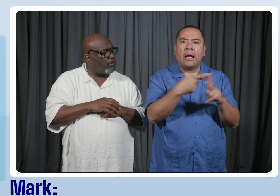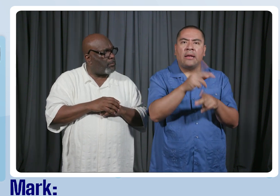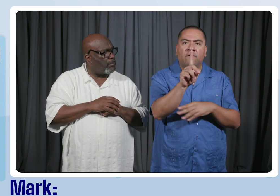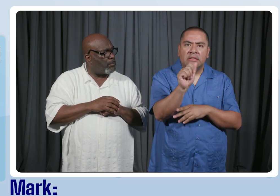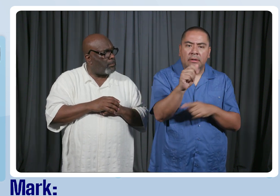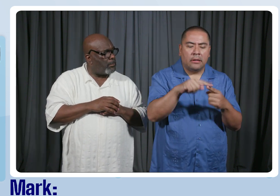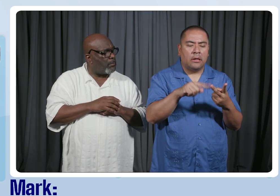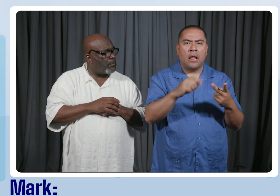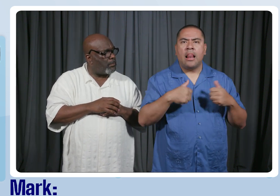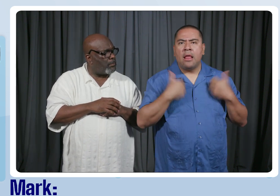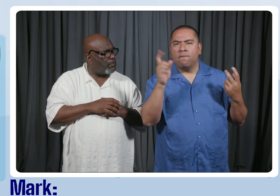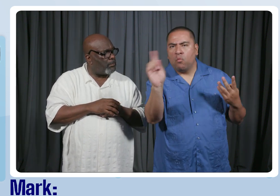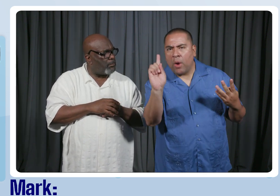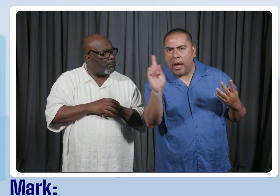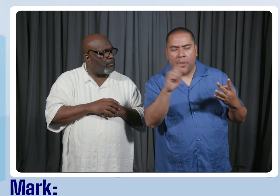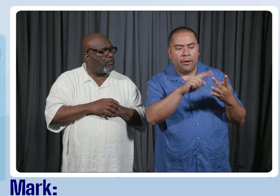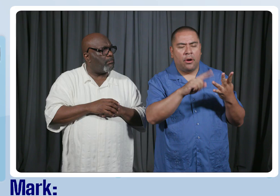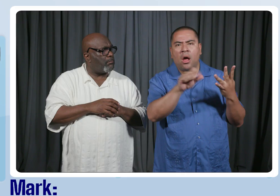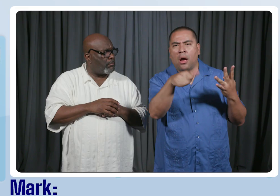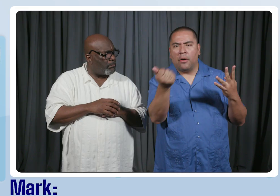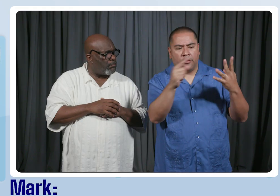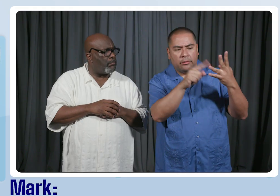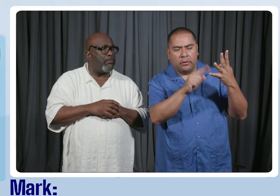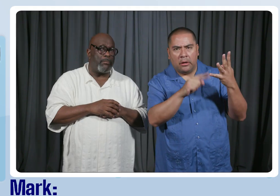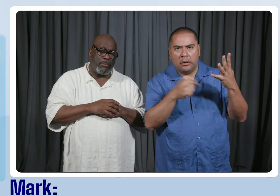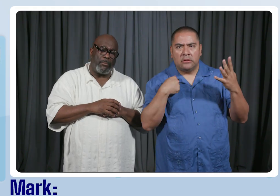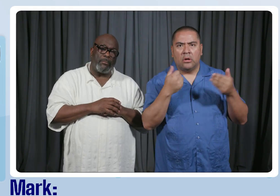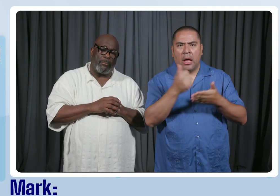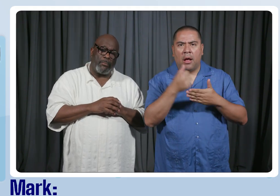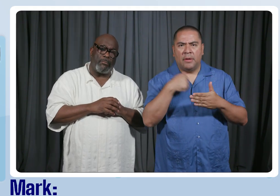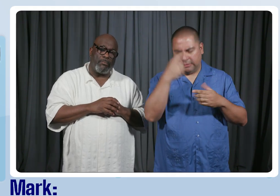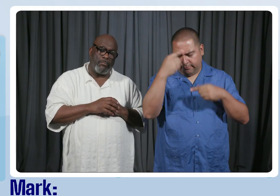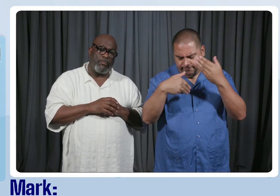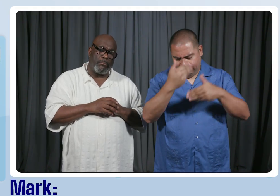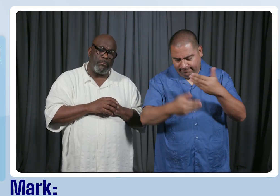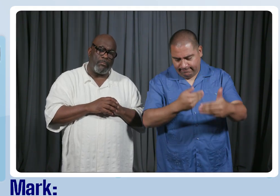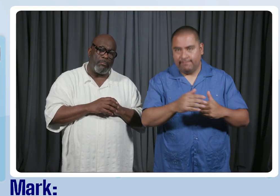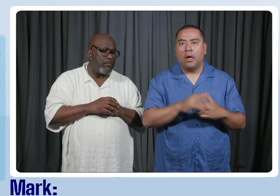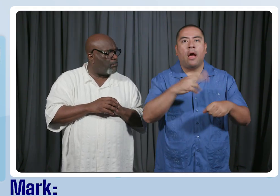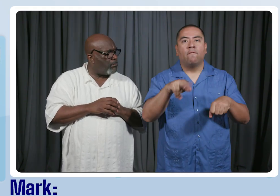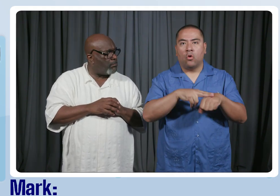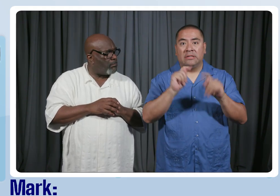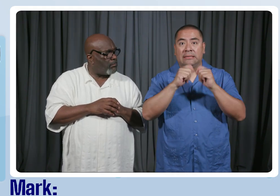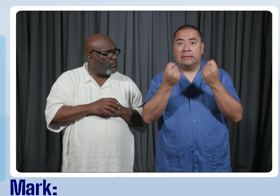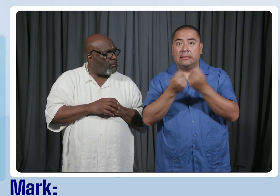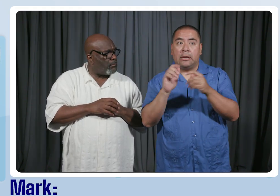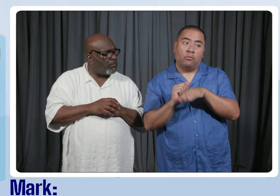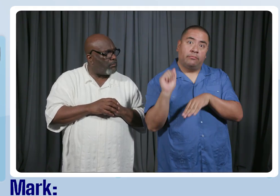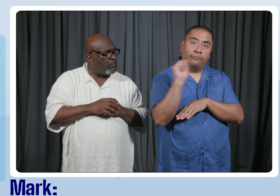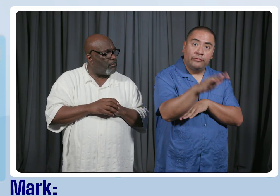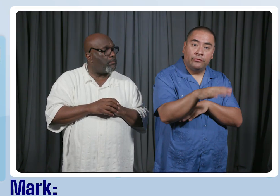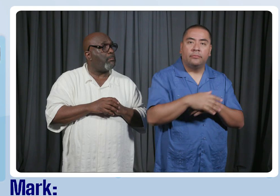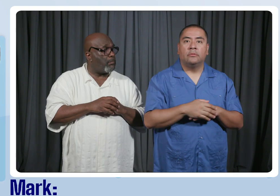live, little tiny things about you that gets us going. But of course, we send out teams into the field, and